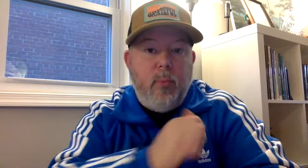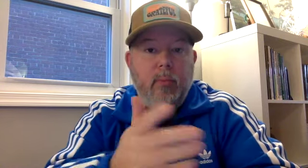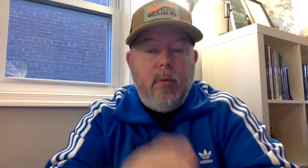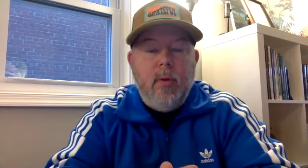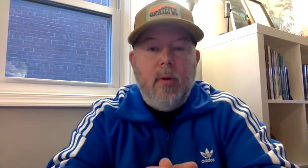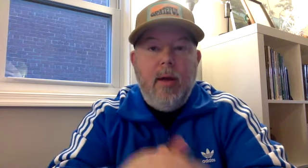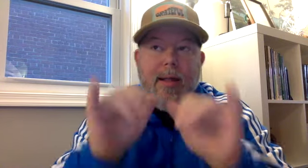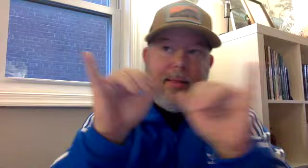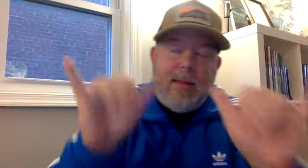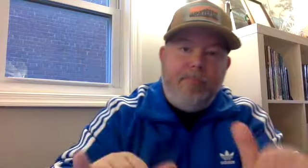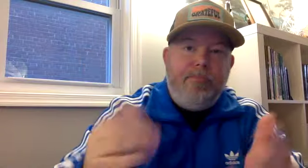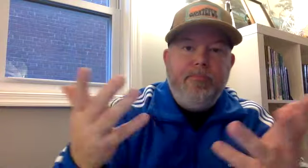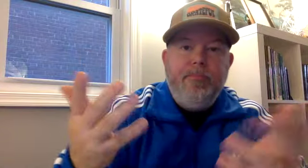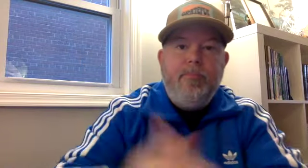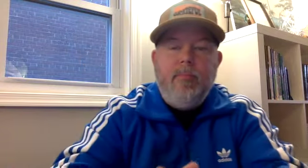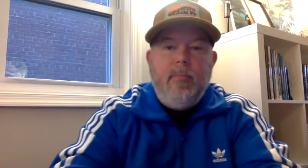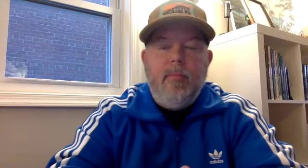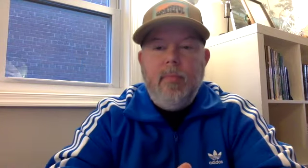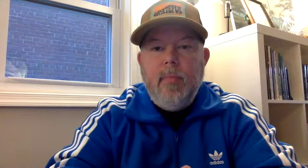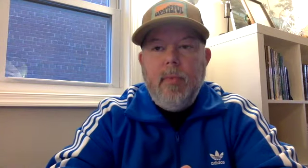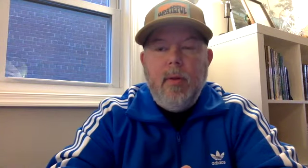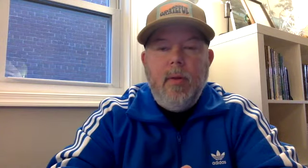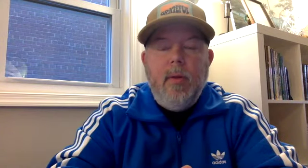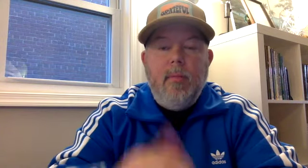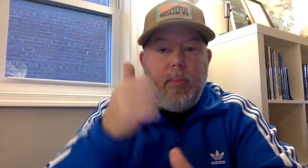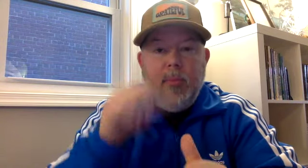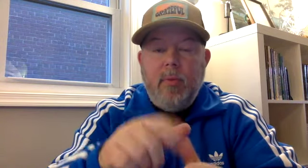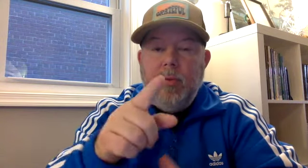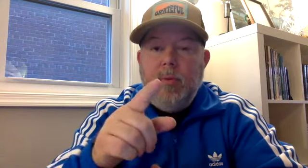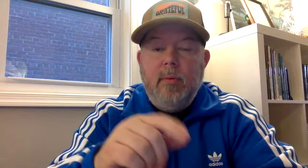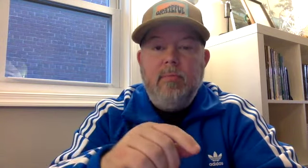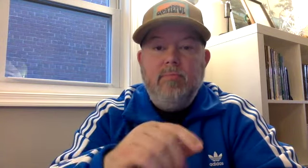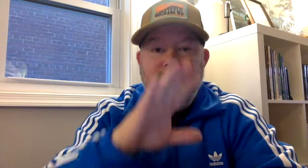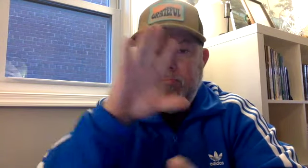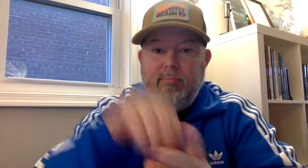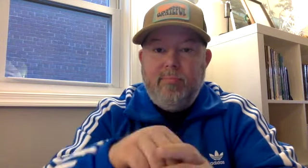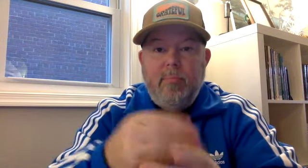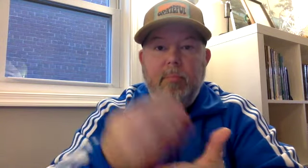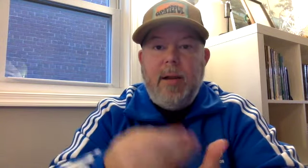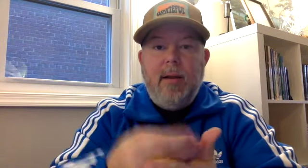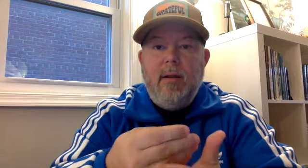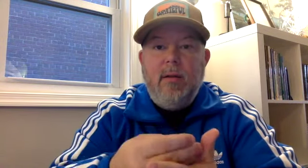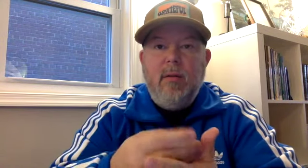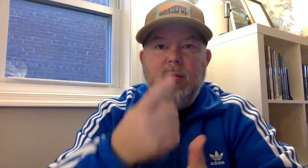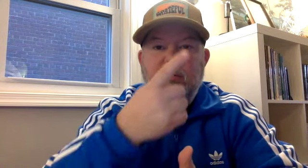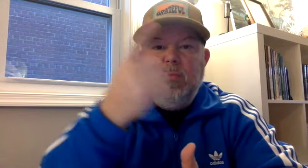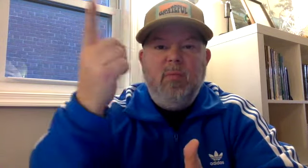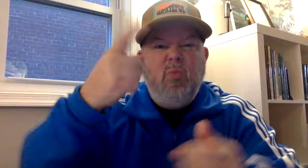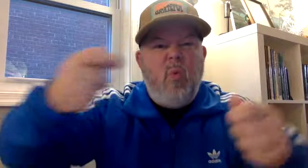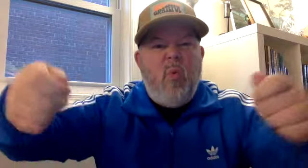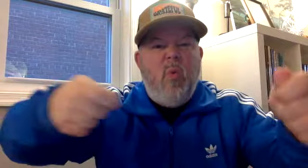suspect. But the apparatus of disinformation and propaganda and the media run state cannot be